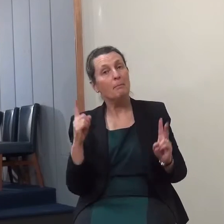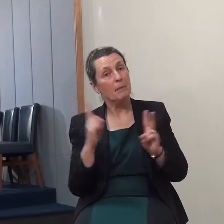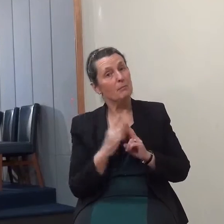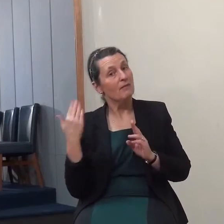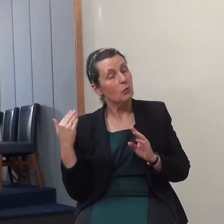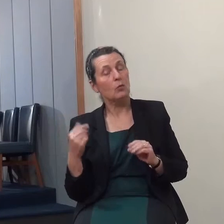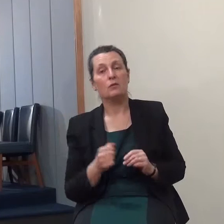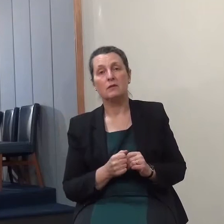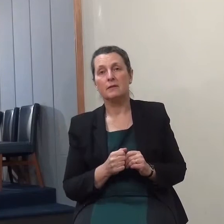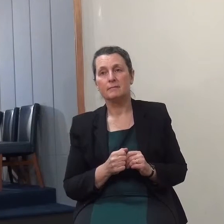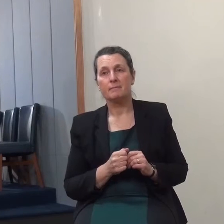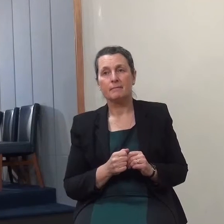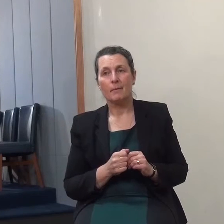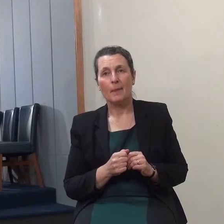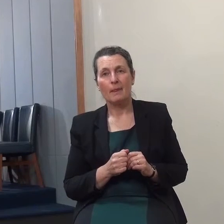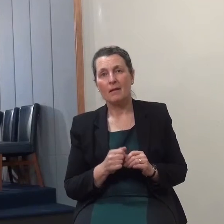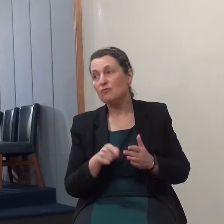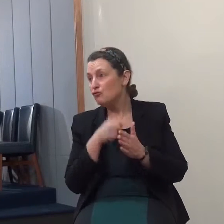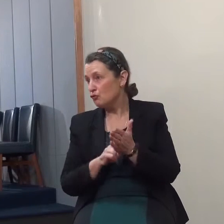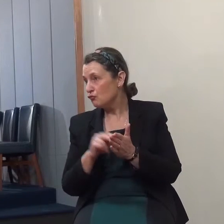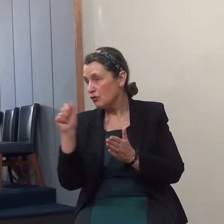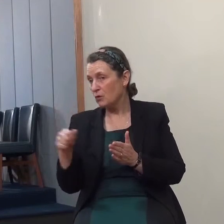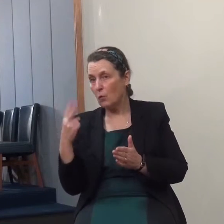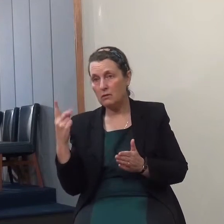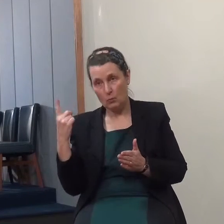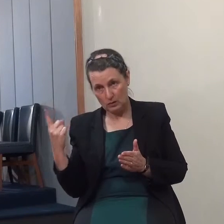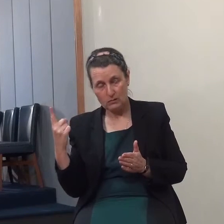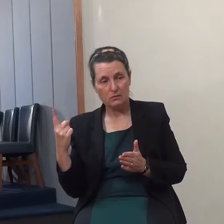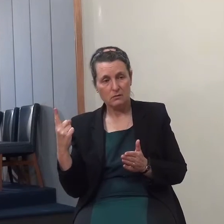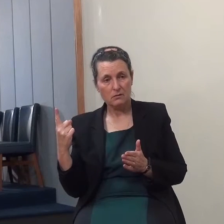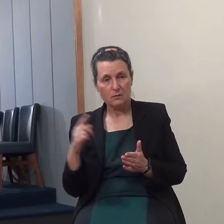1. And they knew him, and